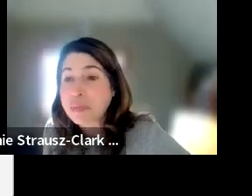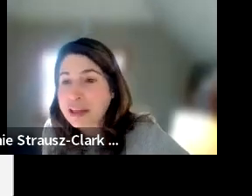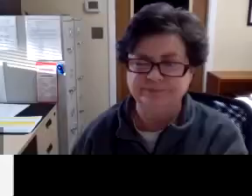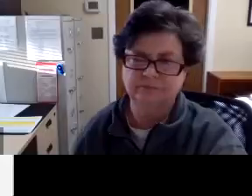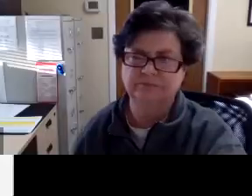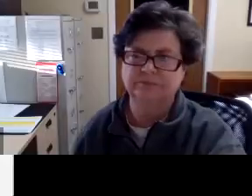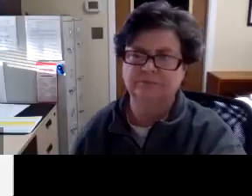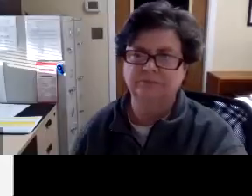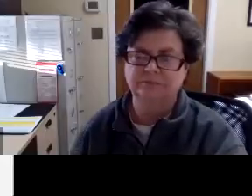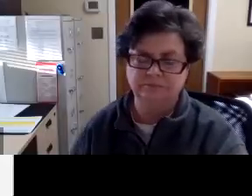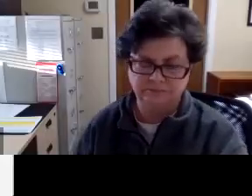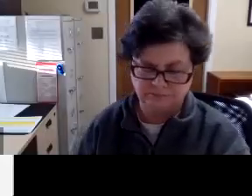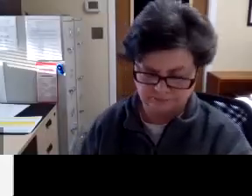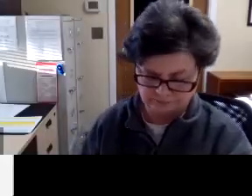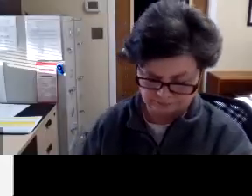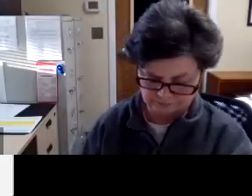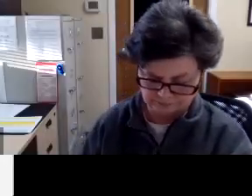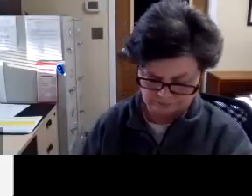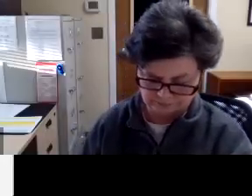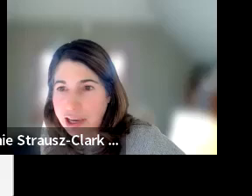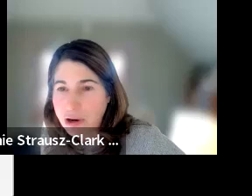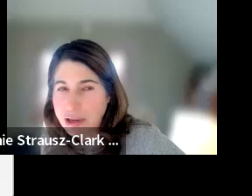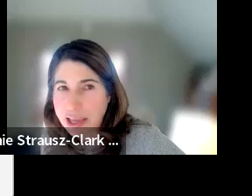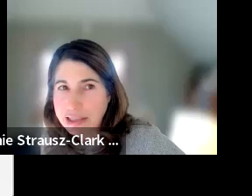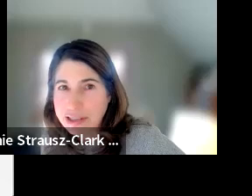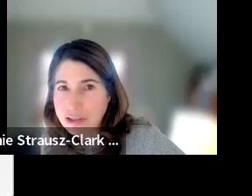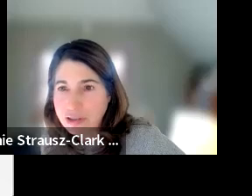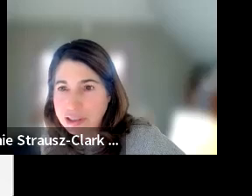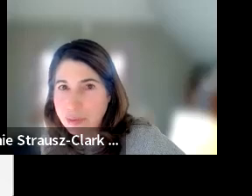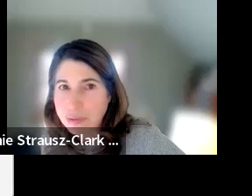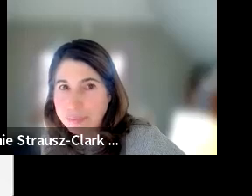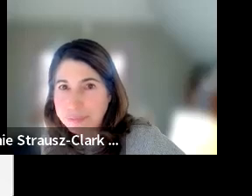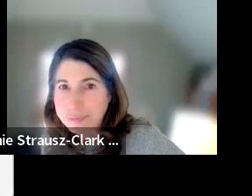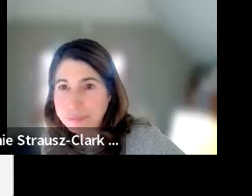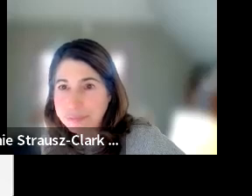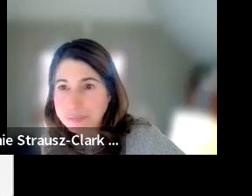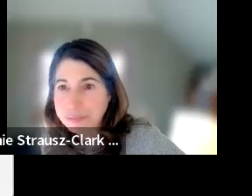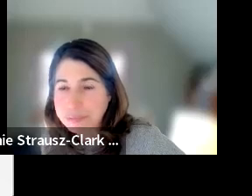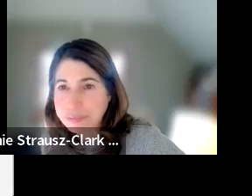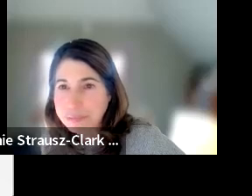R. So Kristen, when you're ready, please turn on your video camera and I'll start the timer.